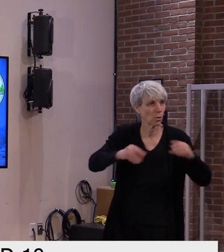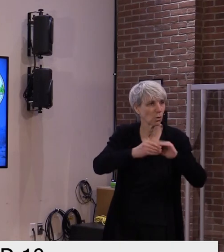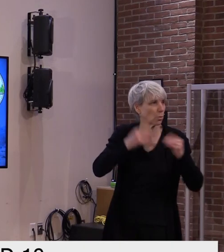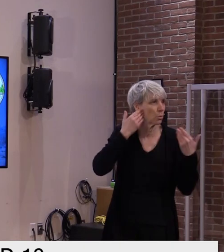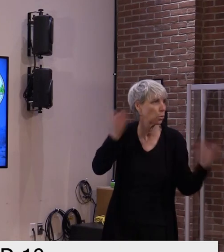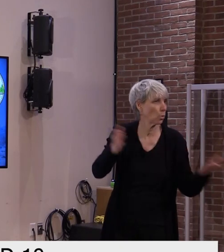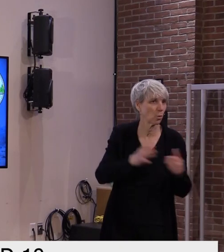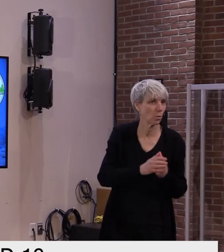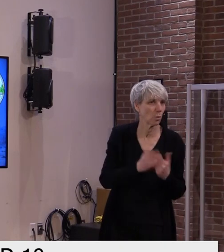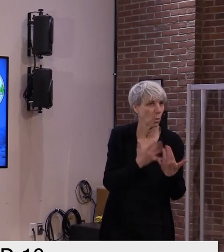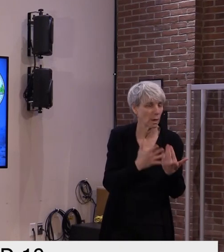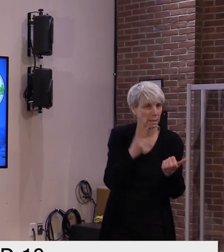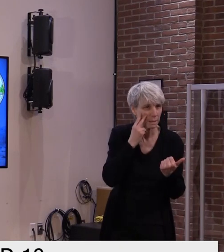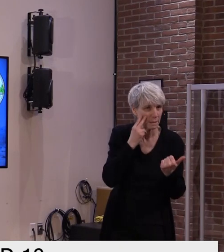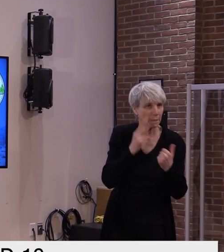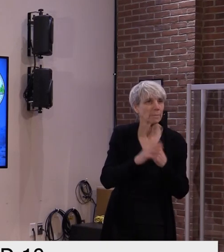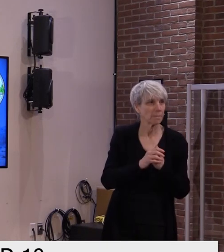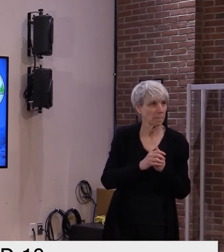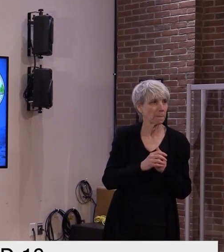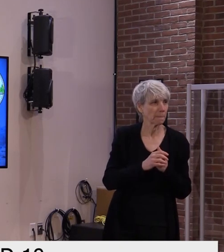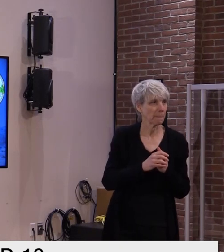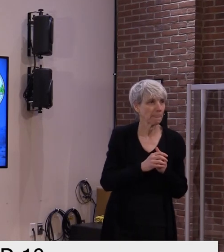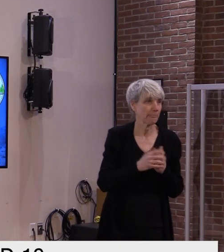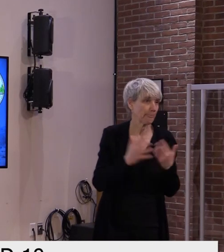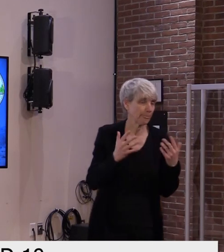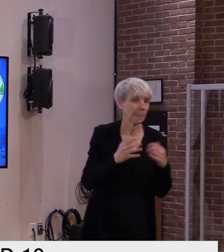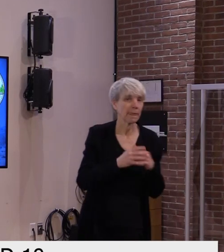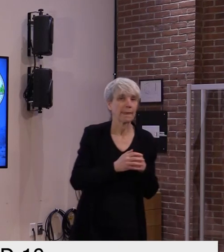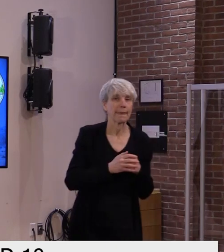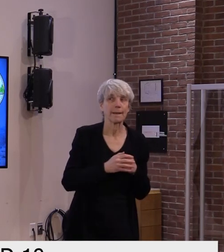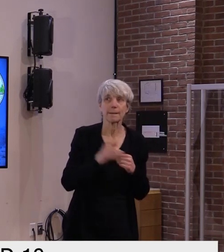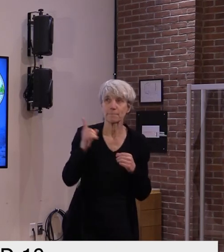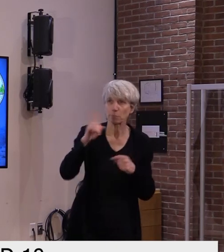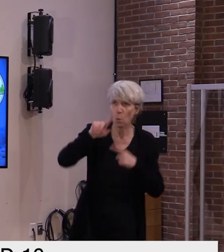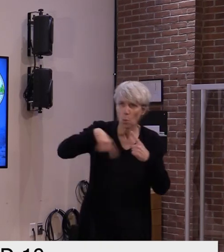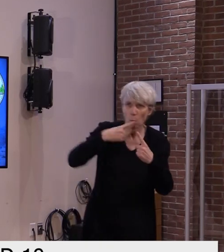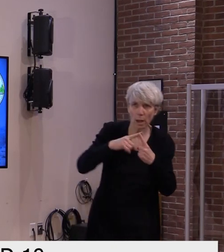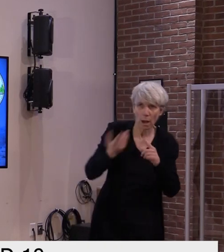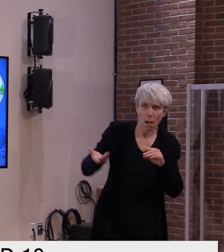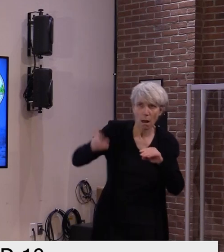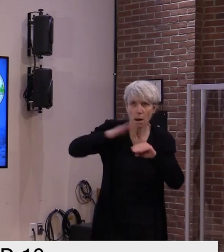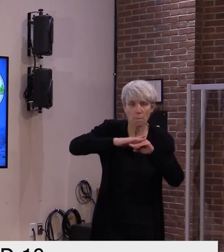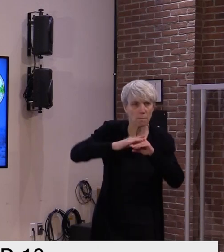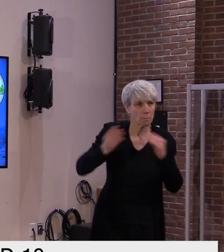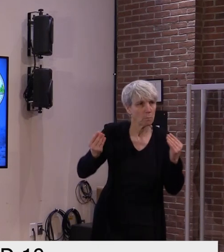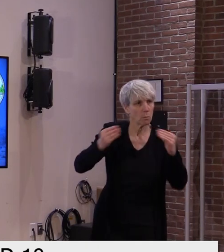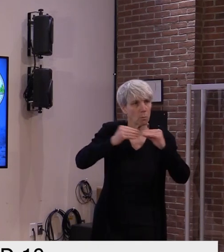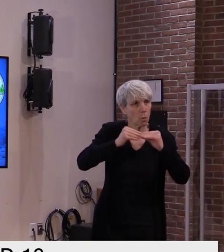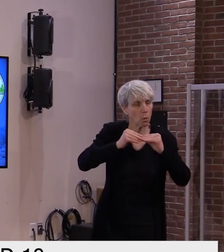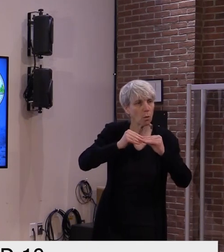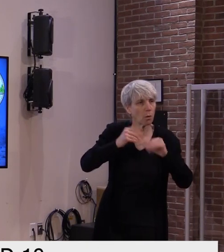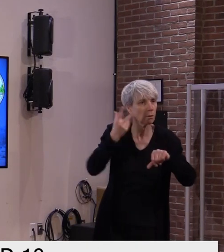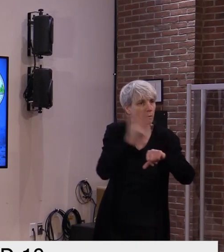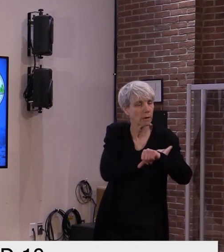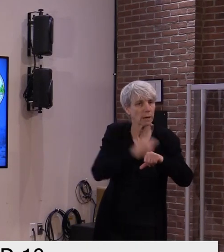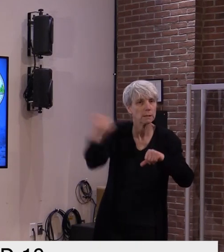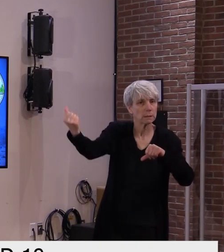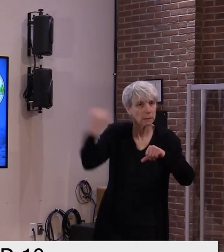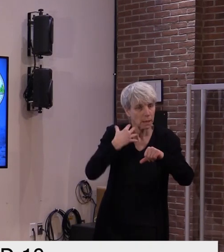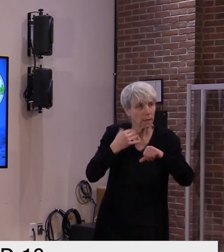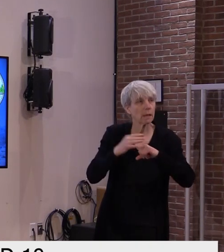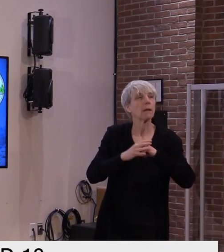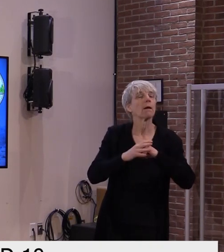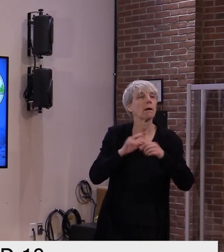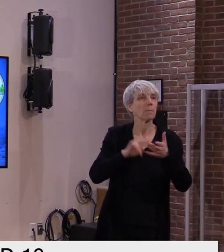in time for both more doses coming in and the government not withholding the second dose early